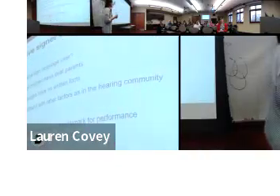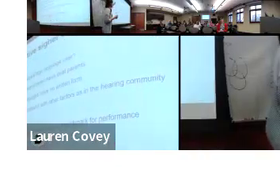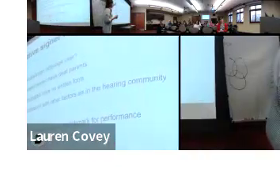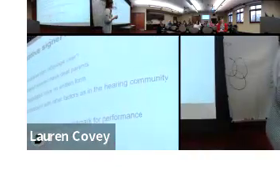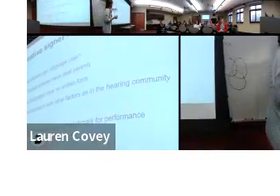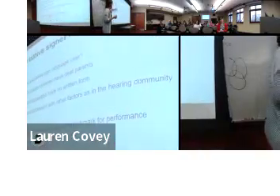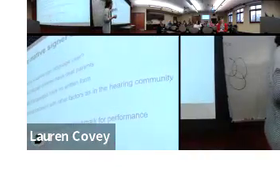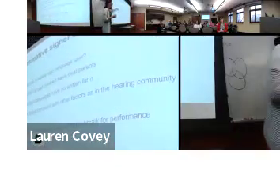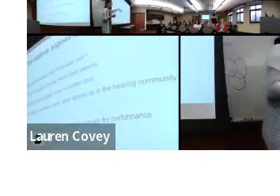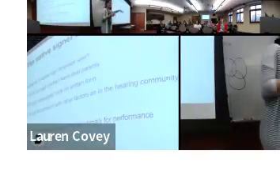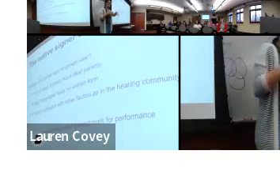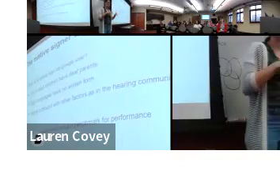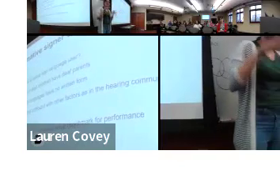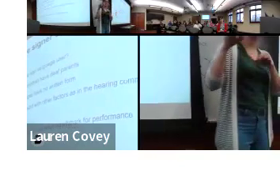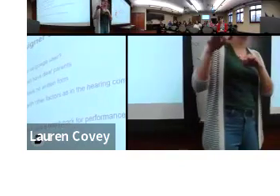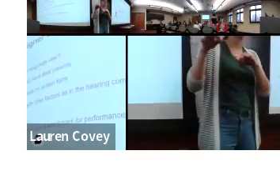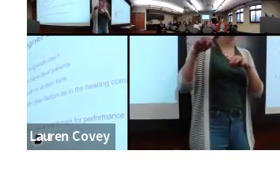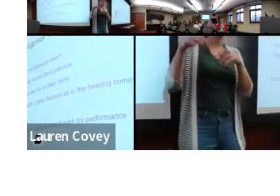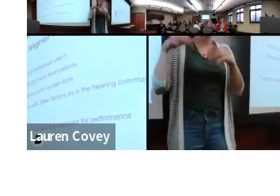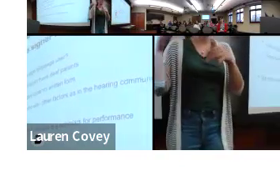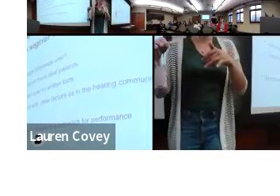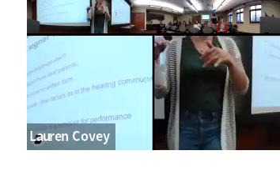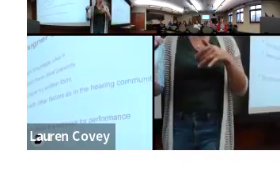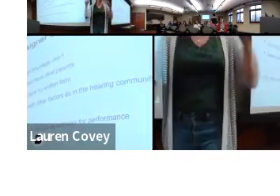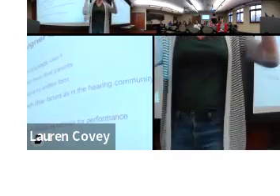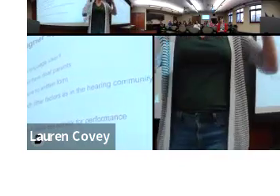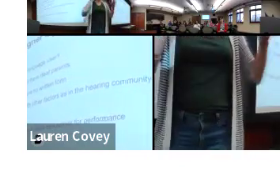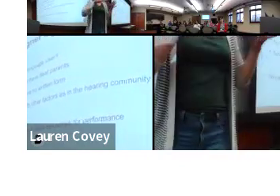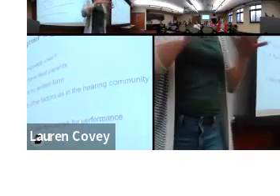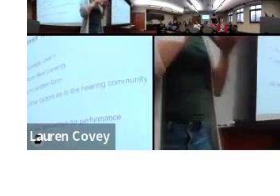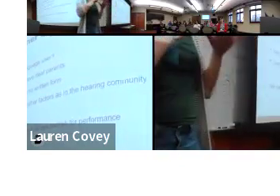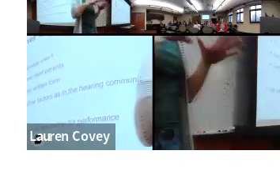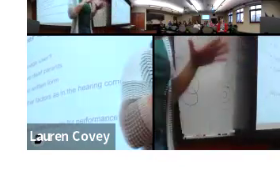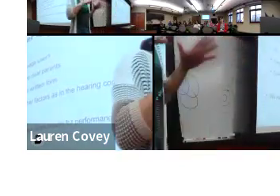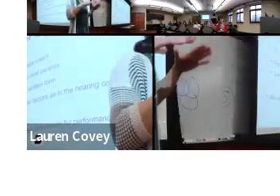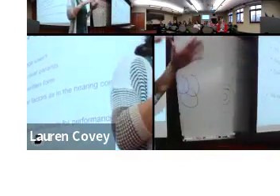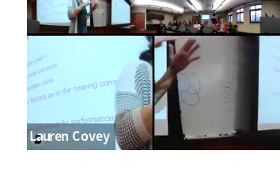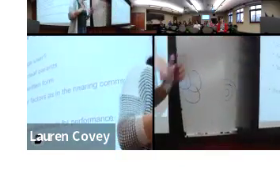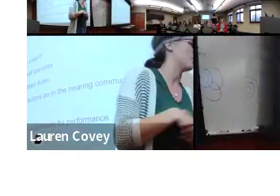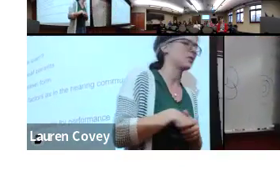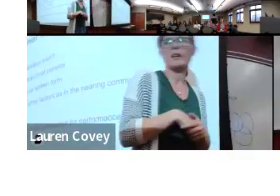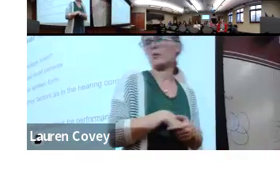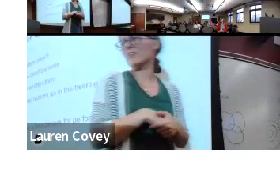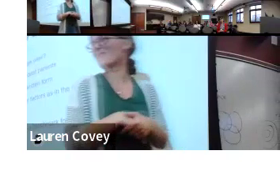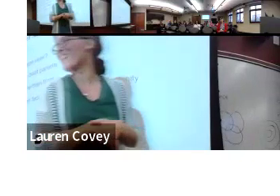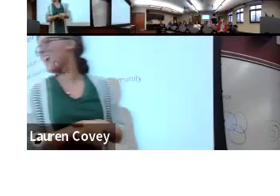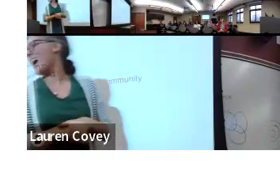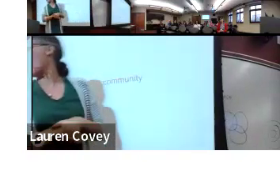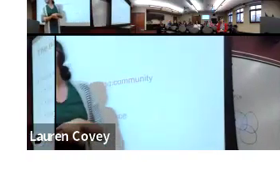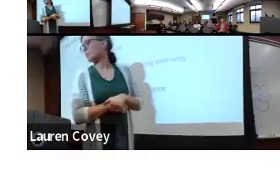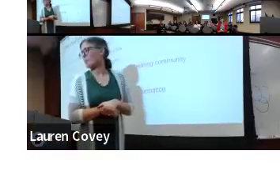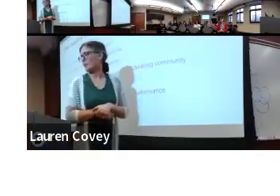school and is a deaf signer also has learned English, at least in the written form. And I'm talking about American Sign Language here, not every sign language.